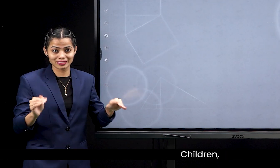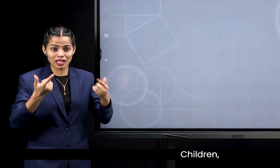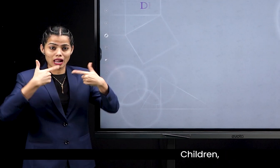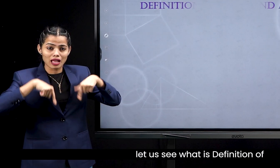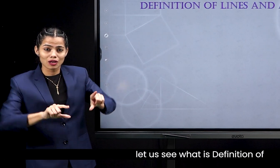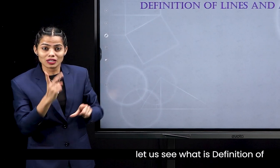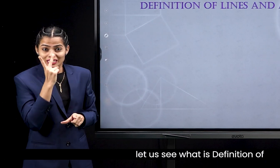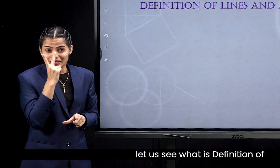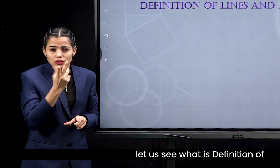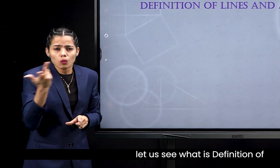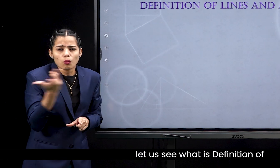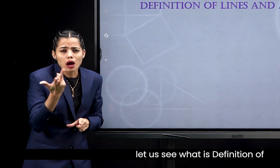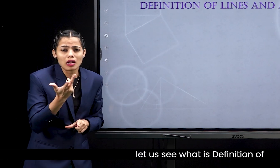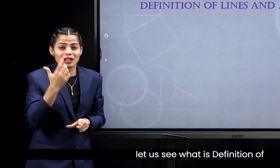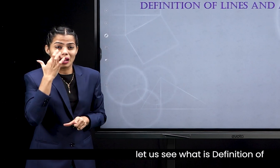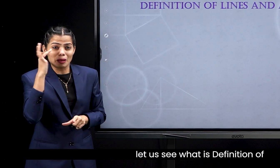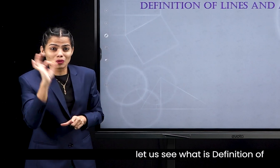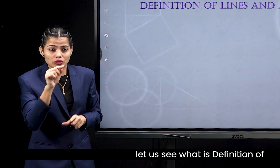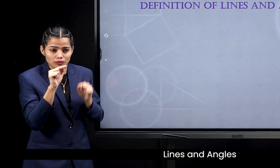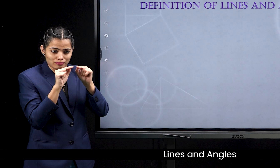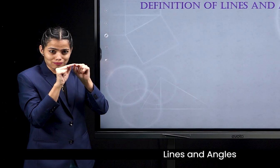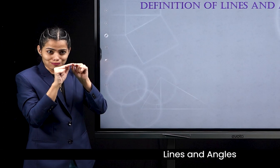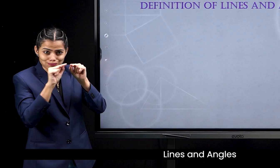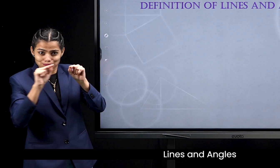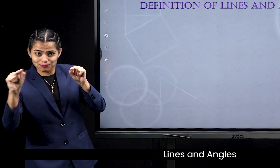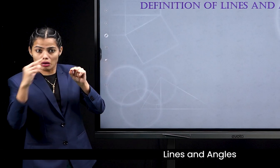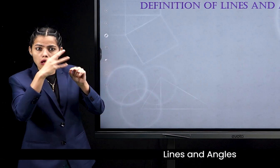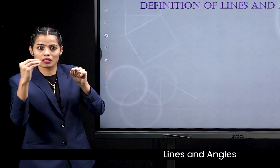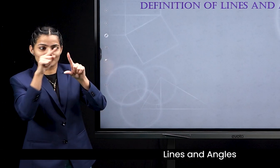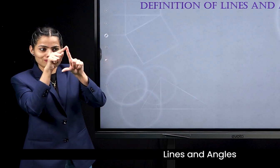Children, let us see what is definition of lines and angles.